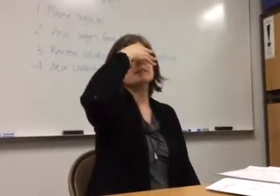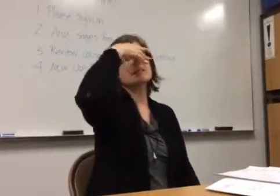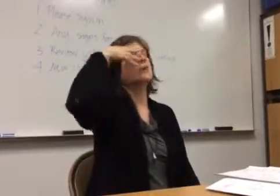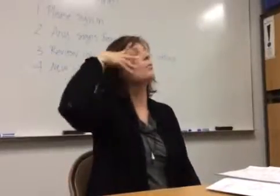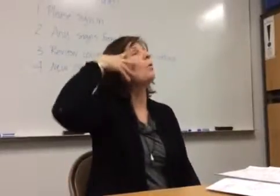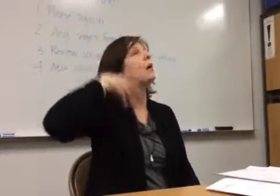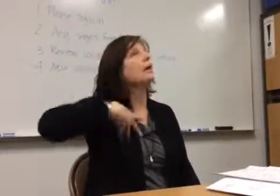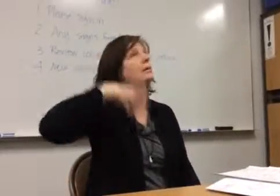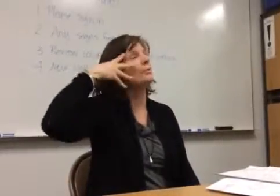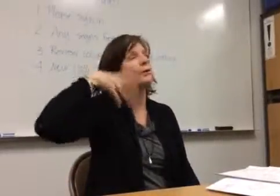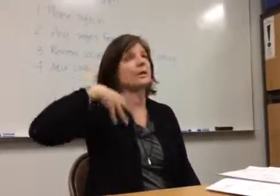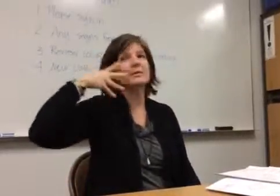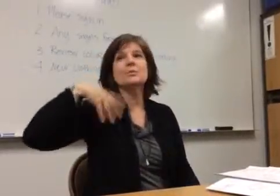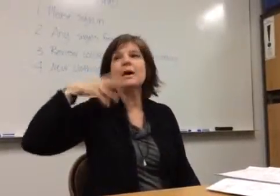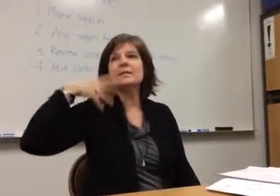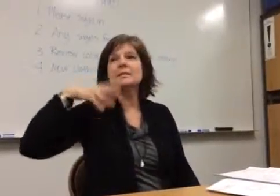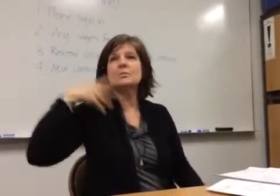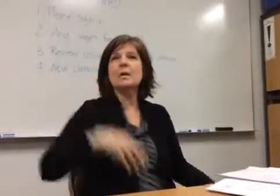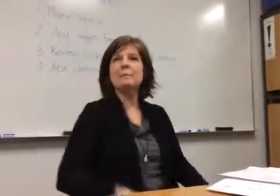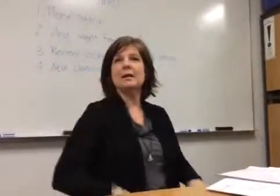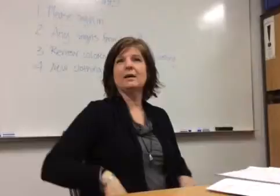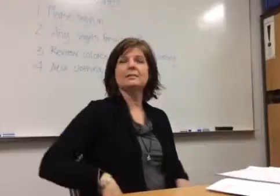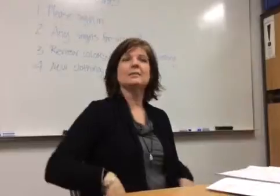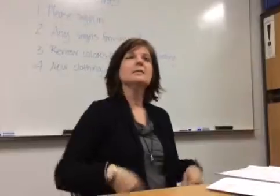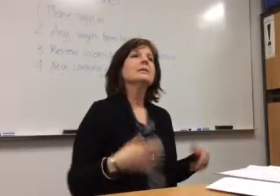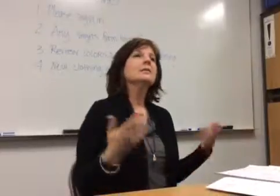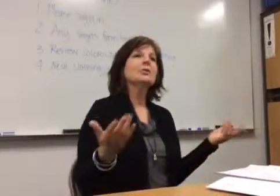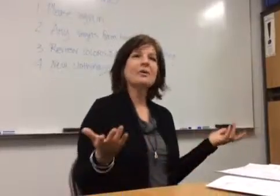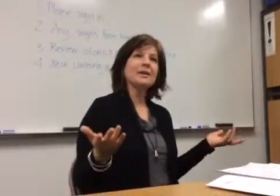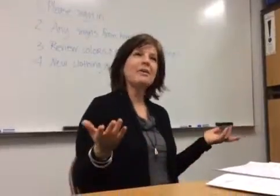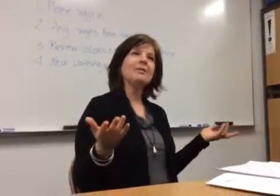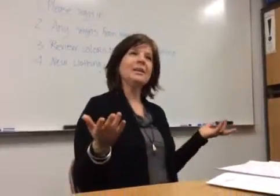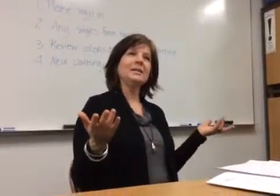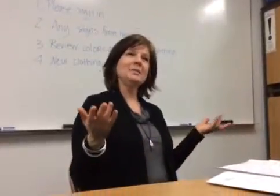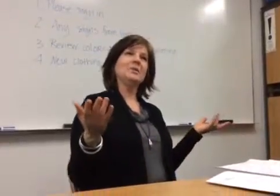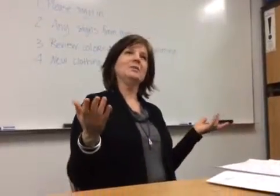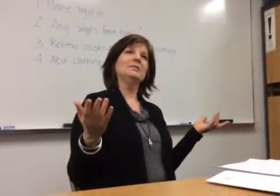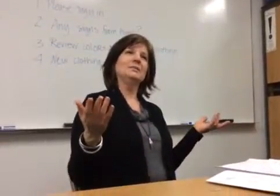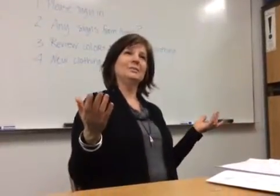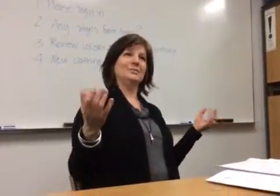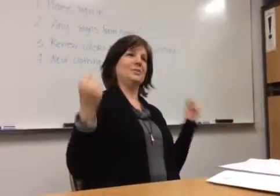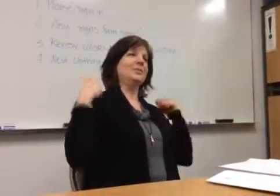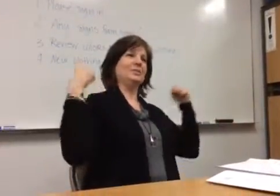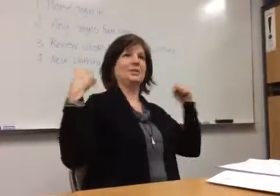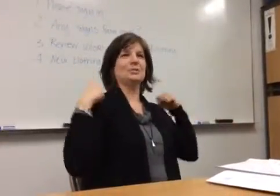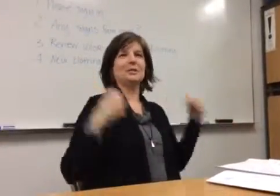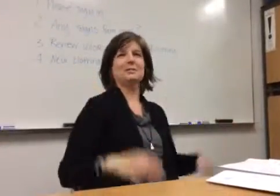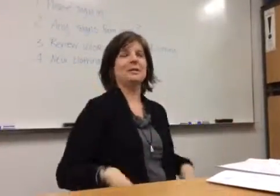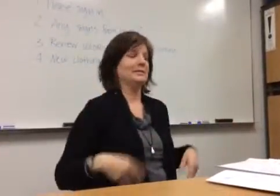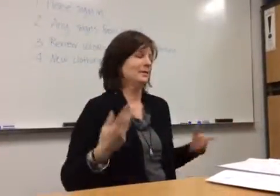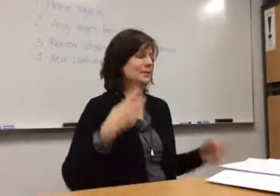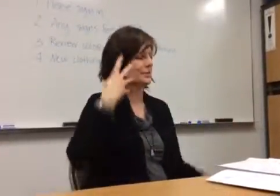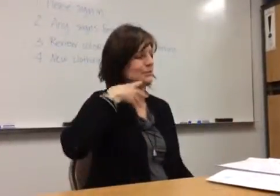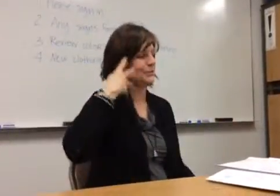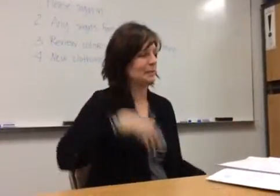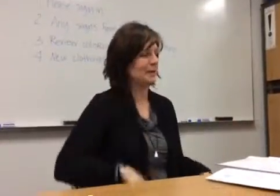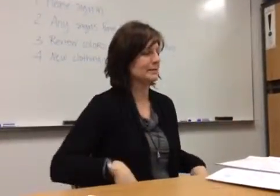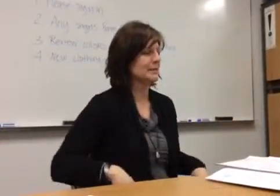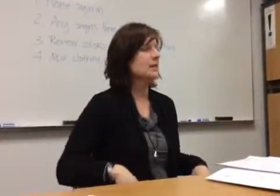is the water pouring. Yeah, sweat pants. Are they called that anymore? Yeah. Are they called exercise pants? I don't know. Nope. You're sweat pants.